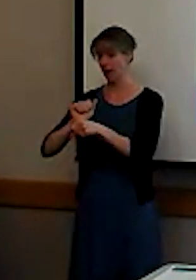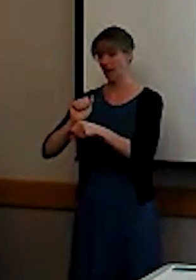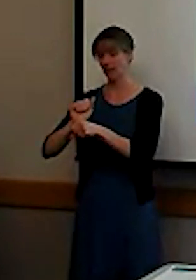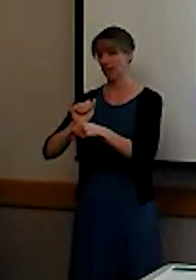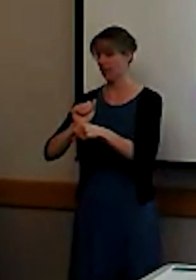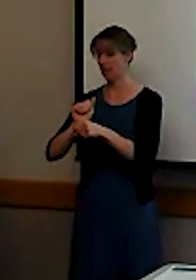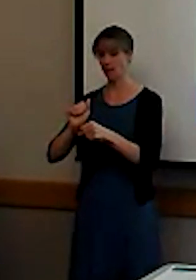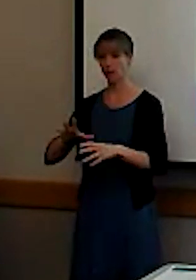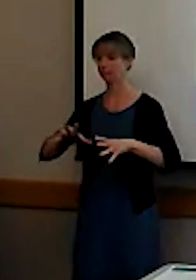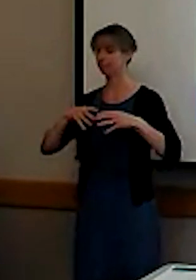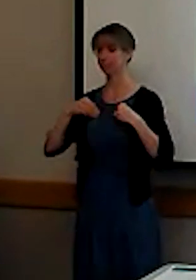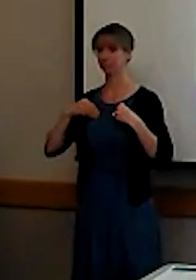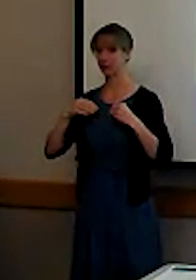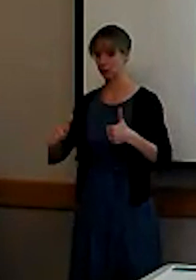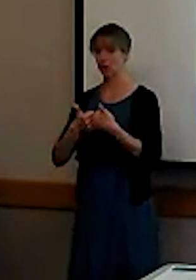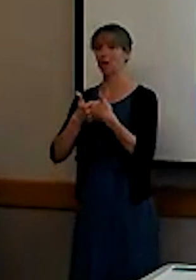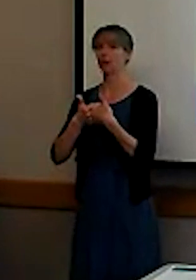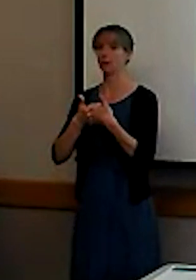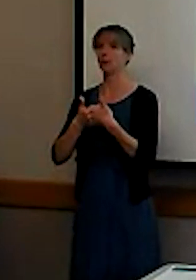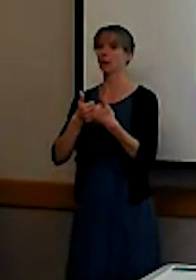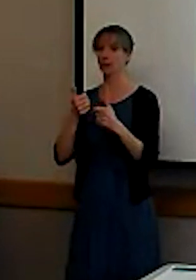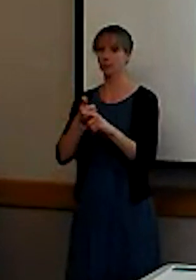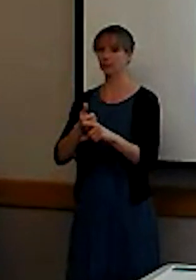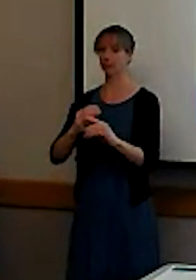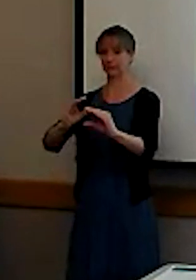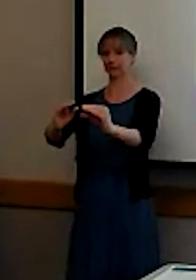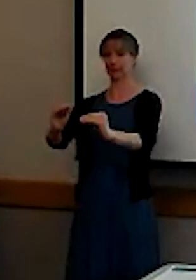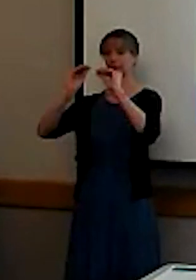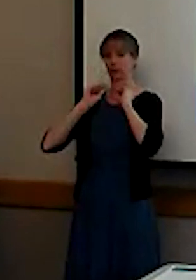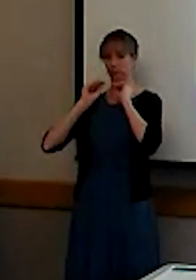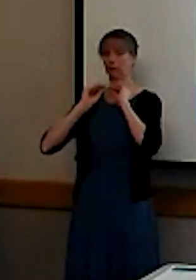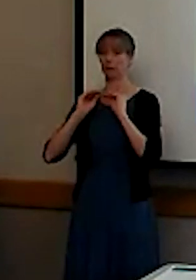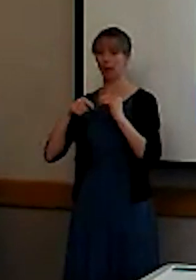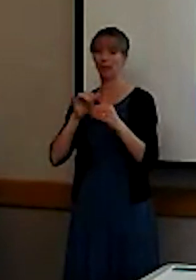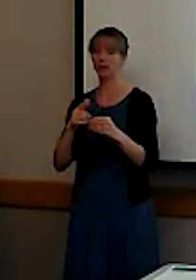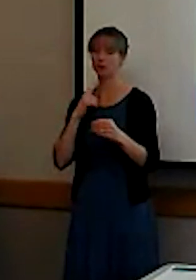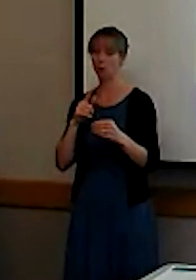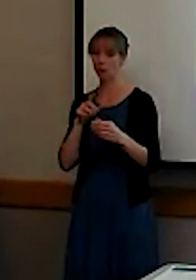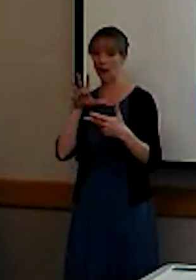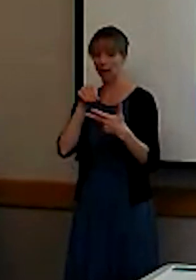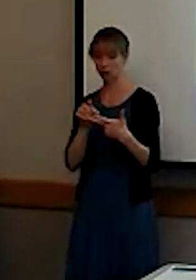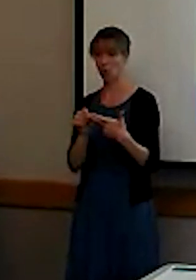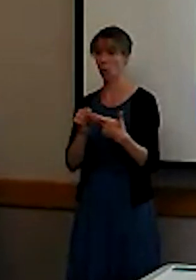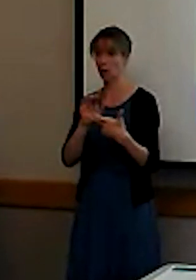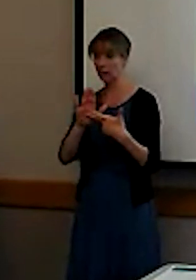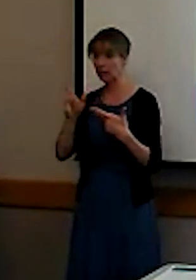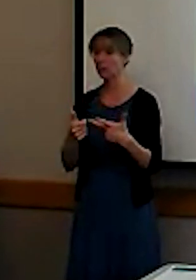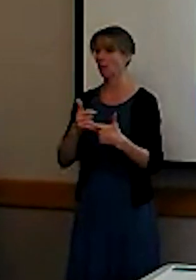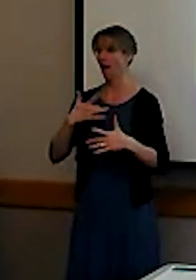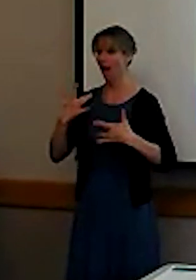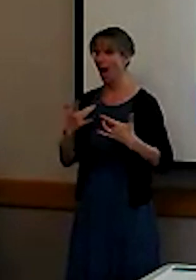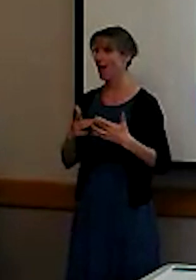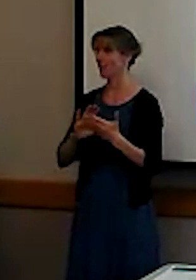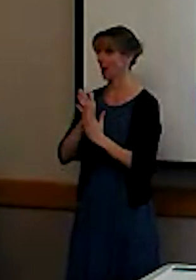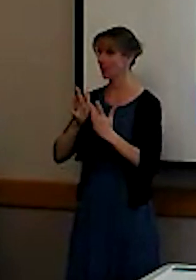they will rise up to the challenge. And that was something that they taught me. So when I included cleanup, they were excited and I